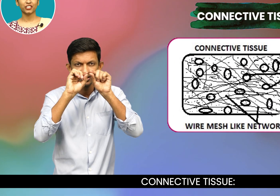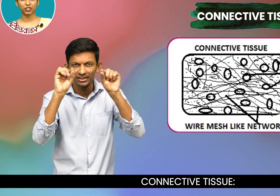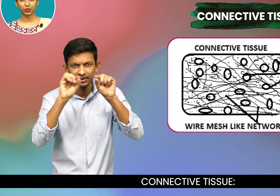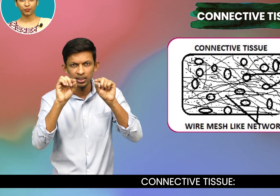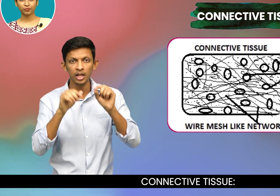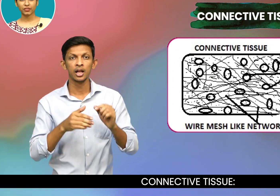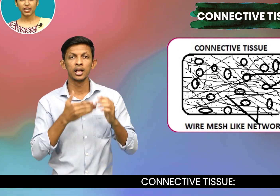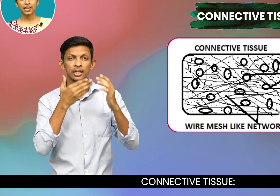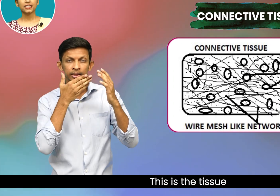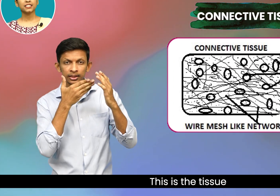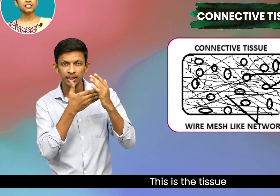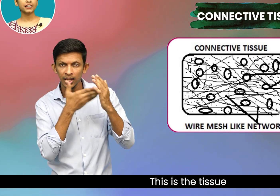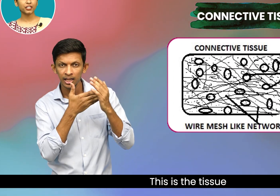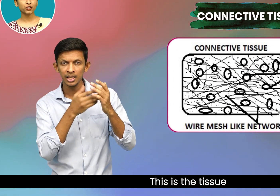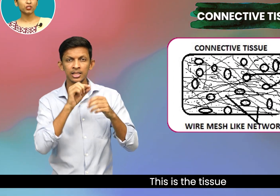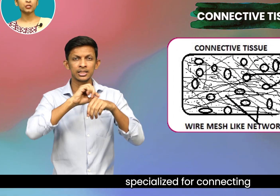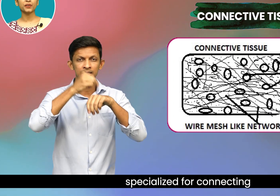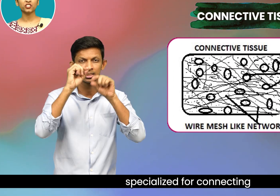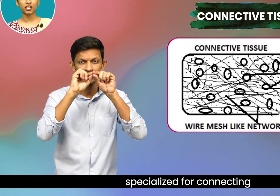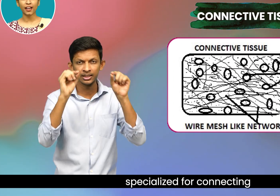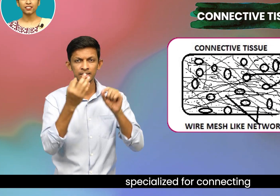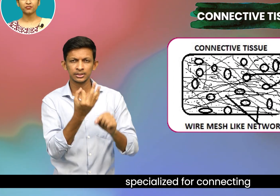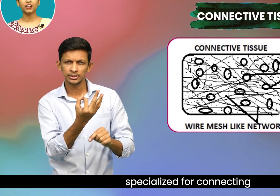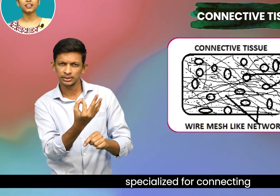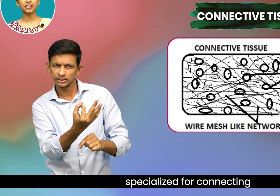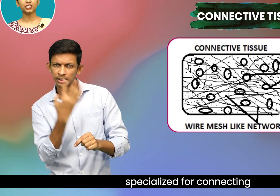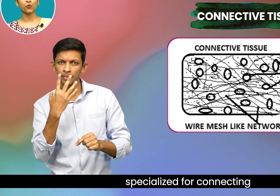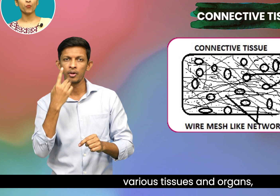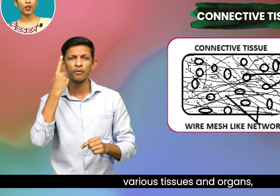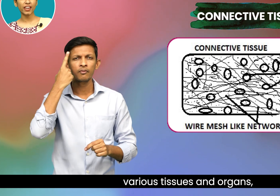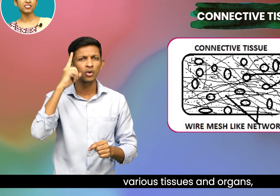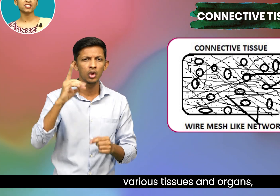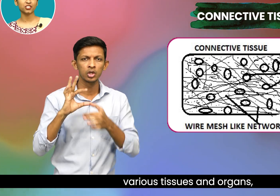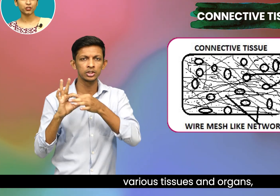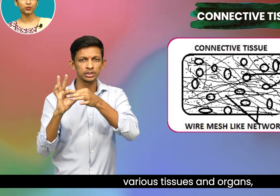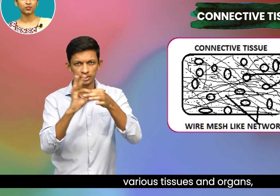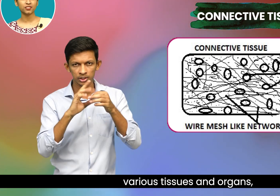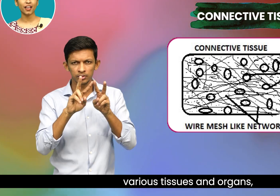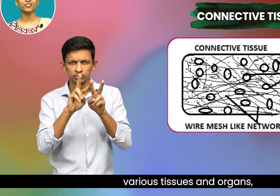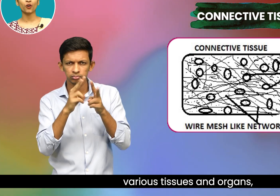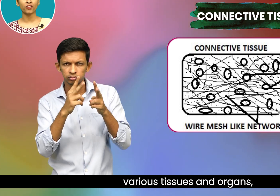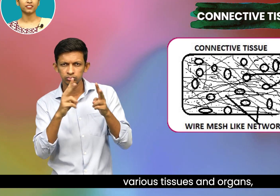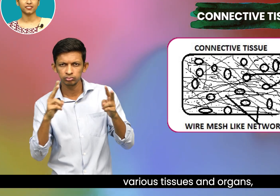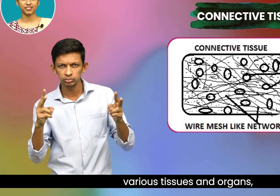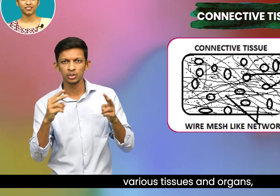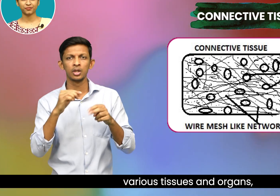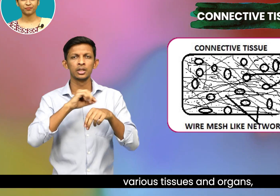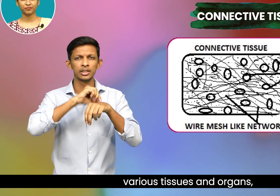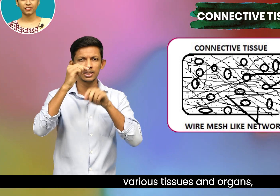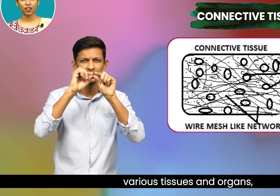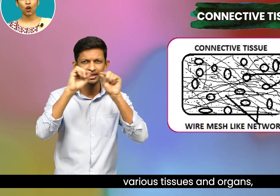Connective tissue. This is the tissue specialized for connecting various tissues and